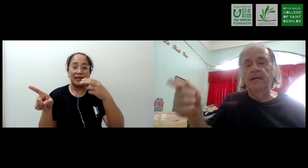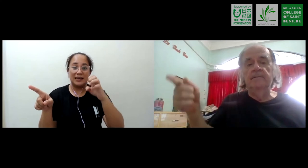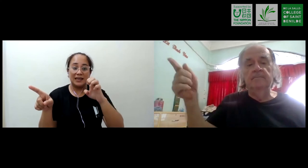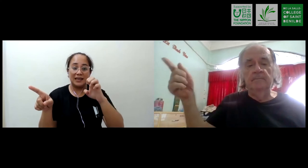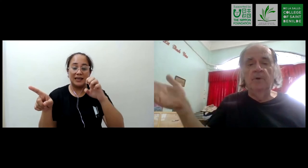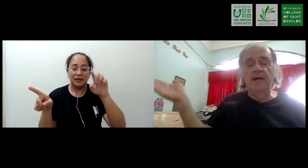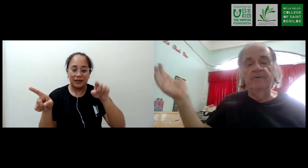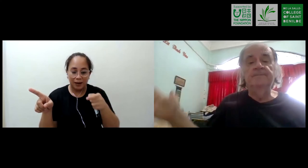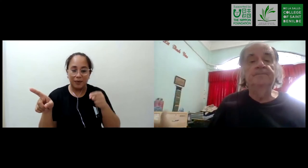it, whatever.